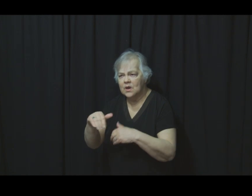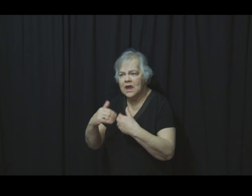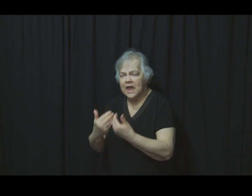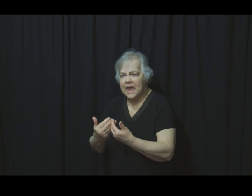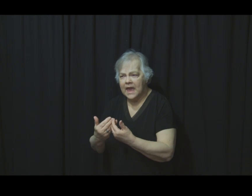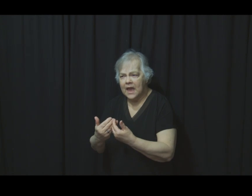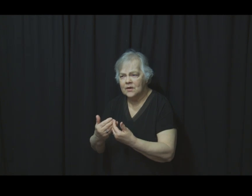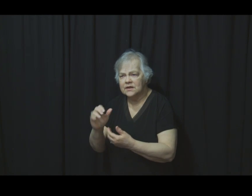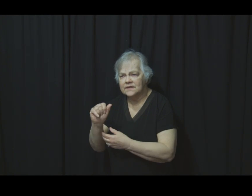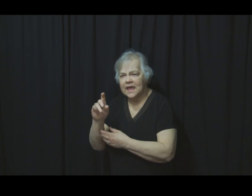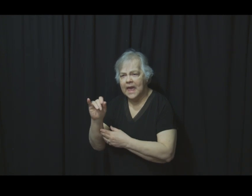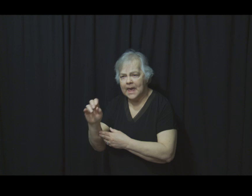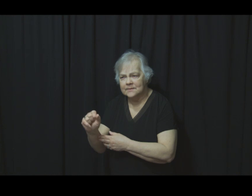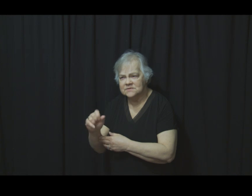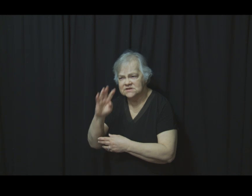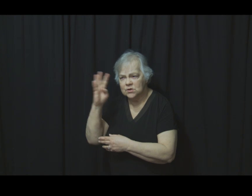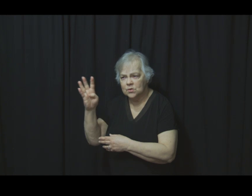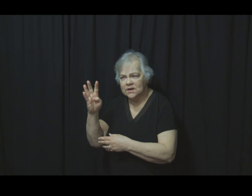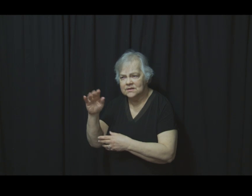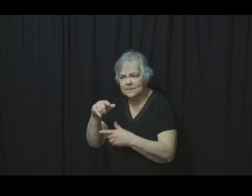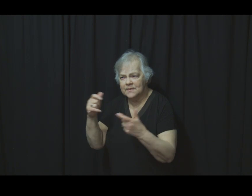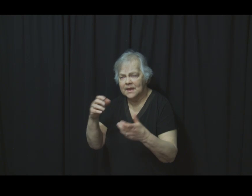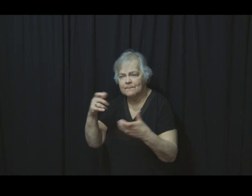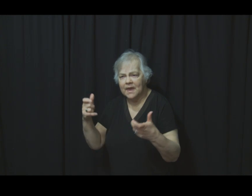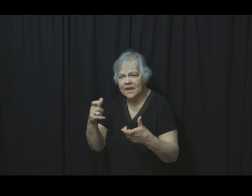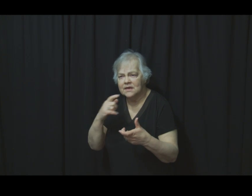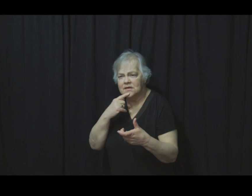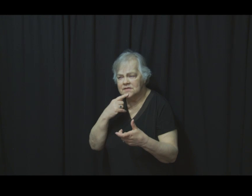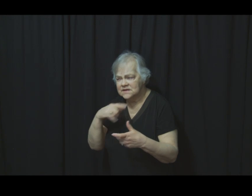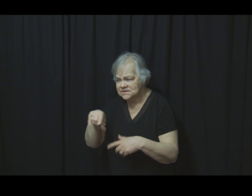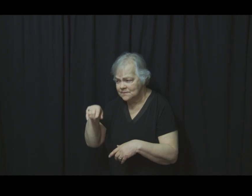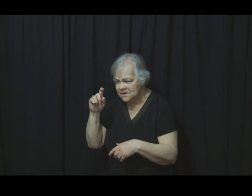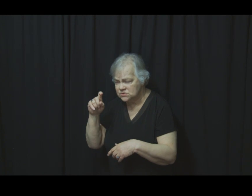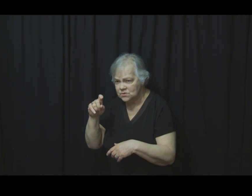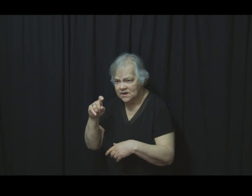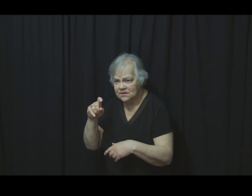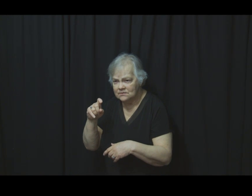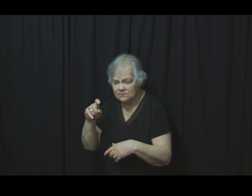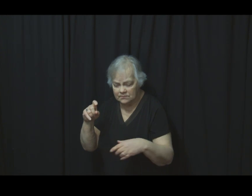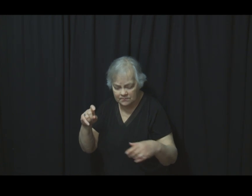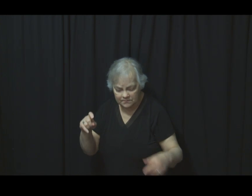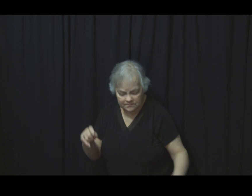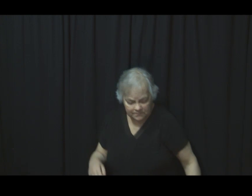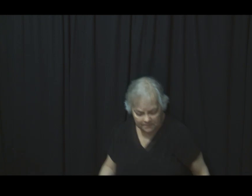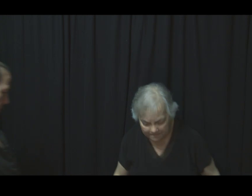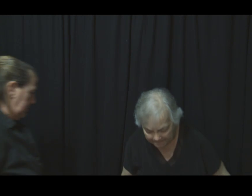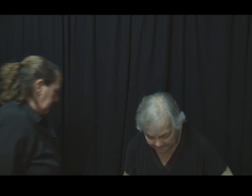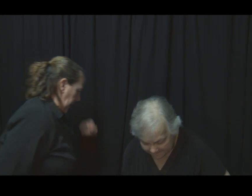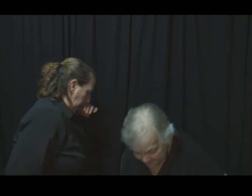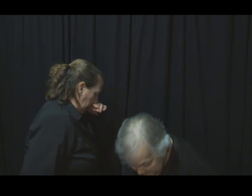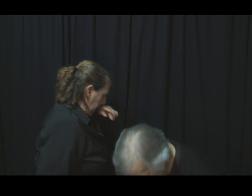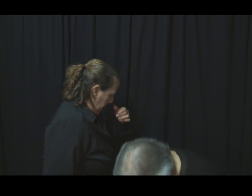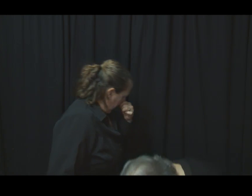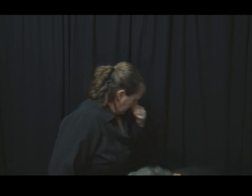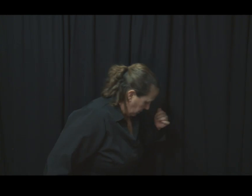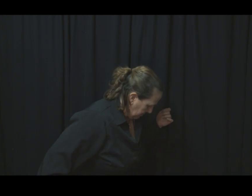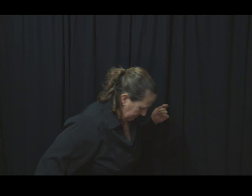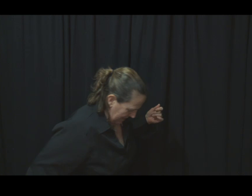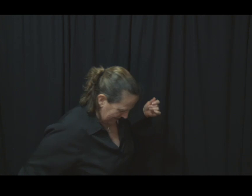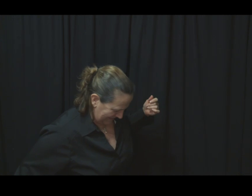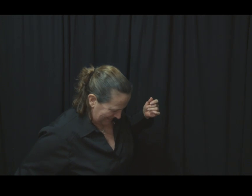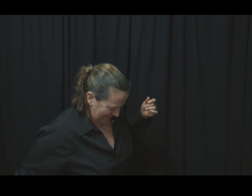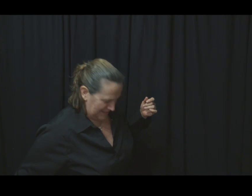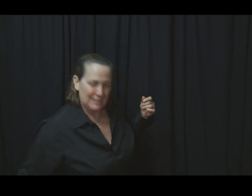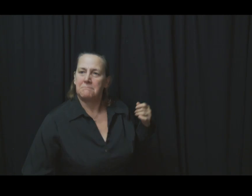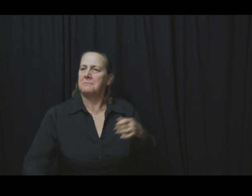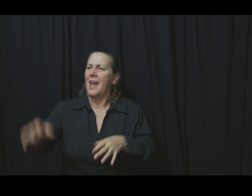Bang get there? This is the great mystery. You've hit the nail on the head. No, this is so, what